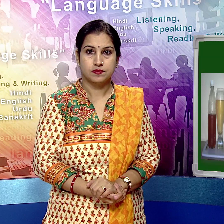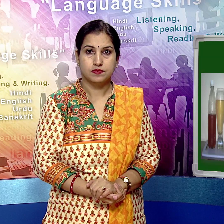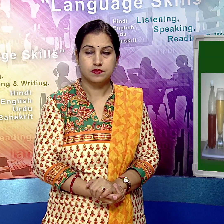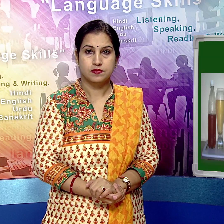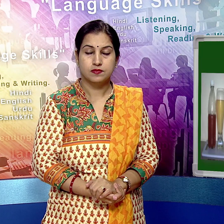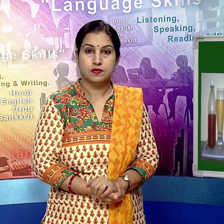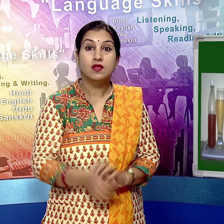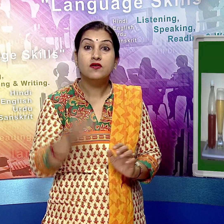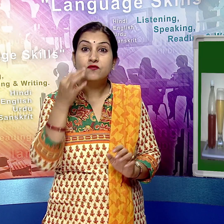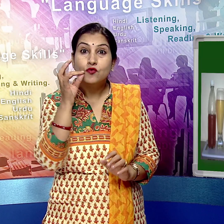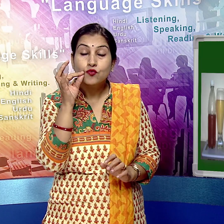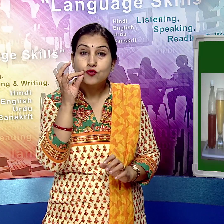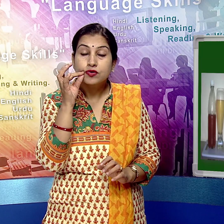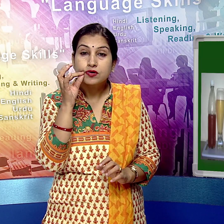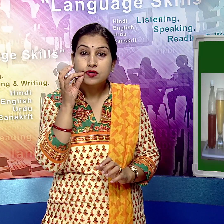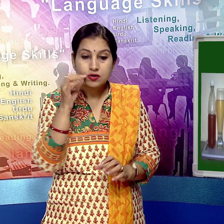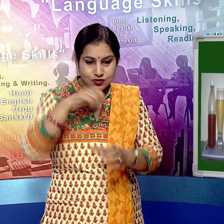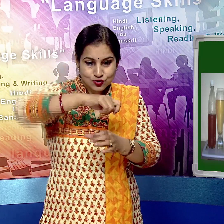fruit juice is mixed with sugar syrup.